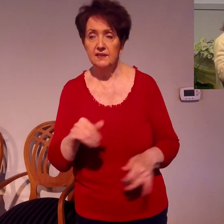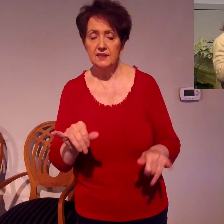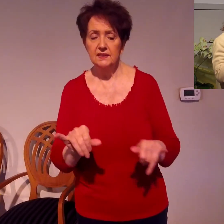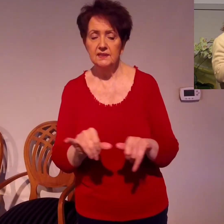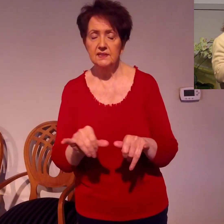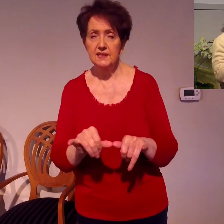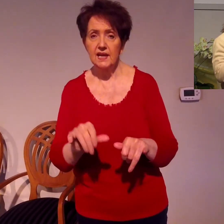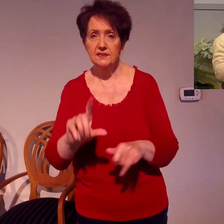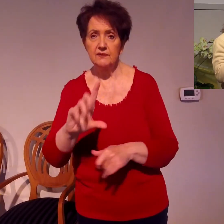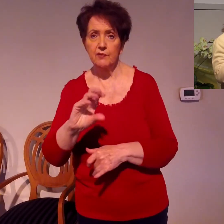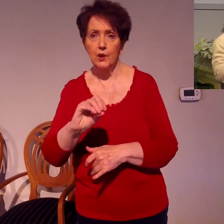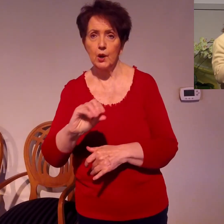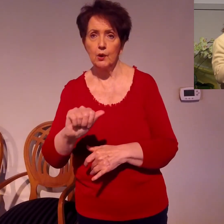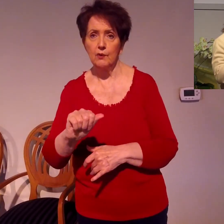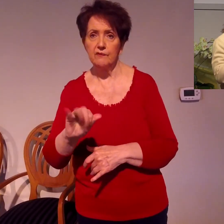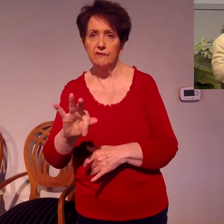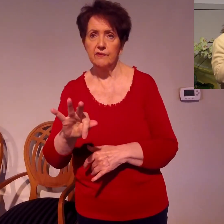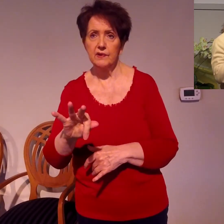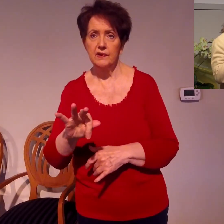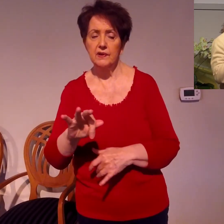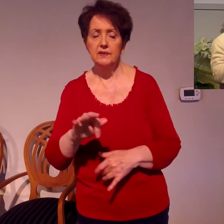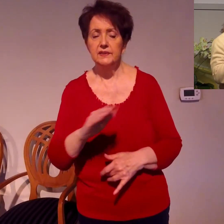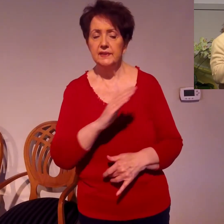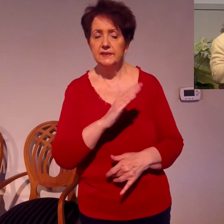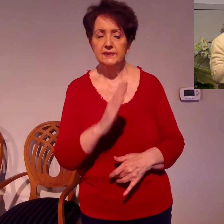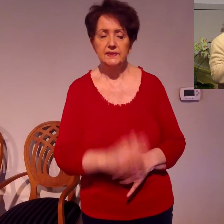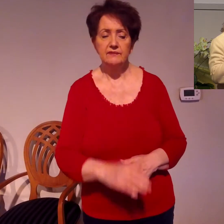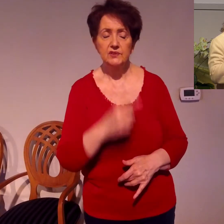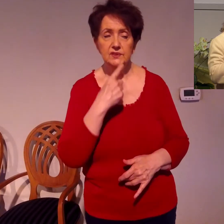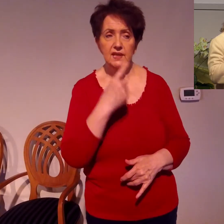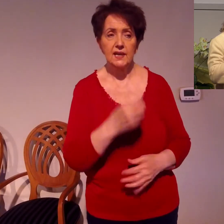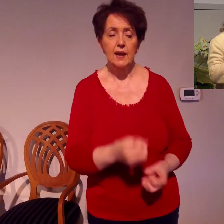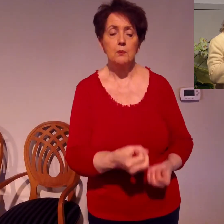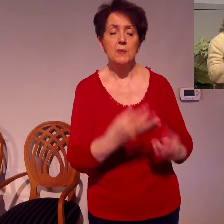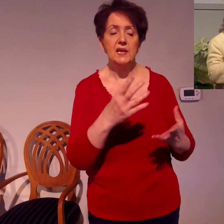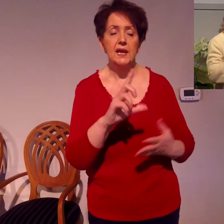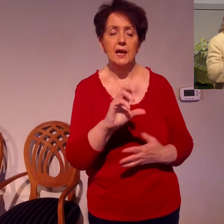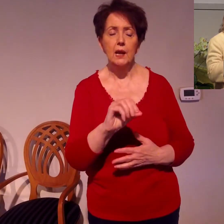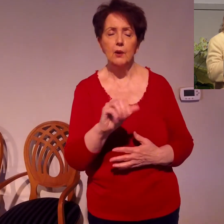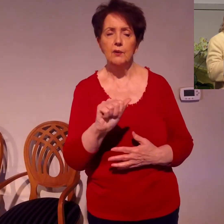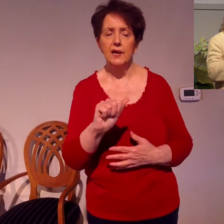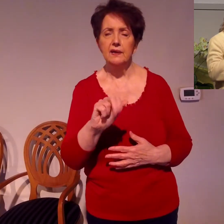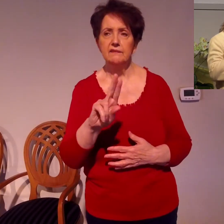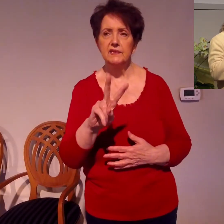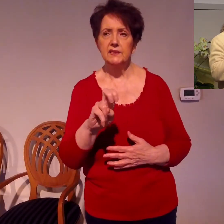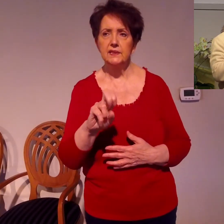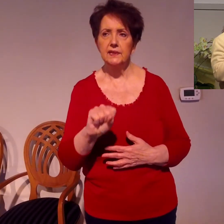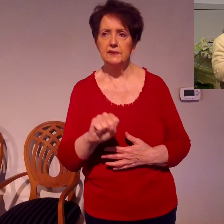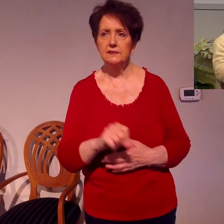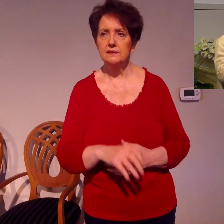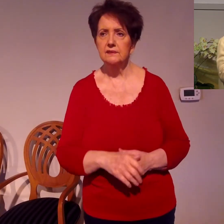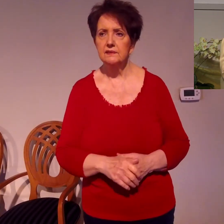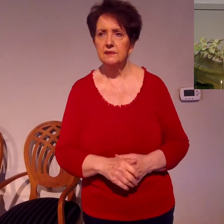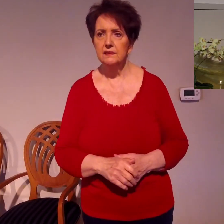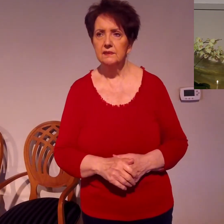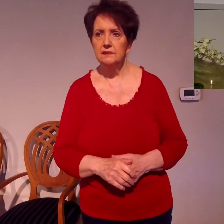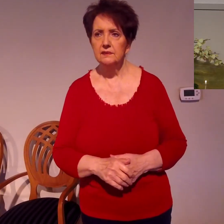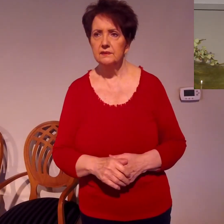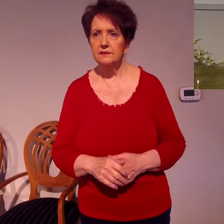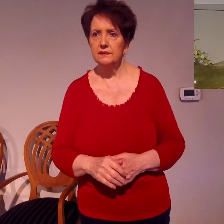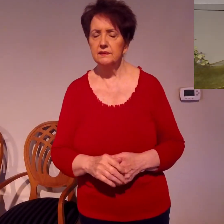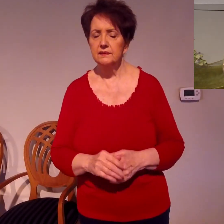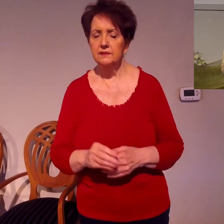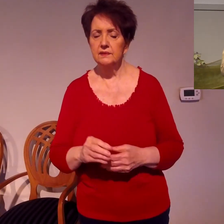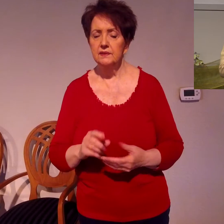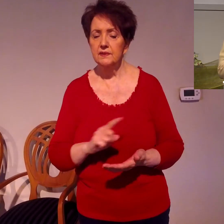loaf was, and he never said how many loaves there were. We're swimming in this divine